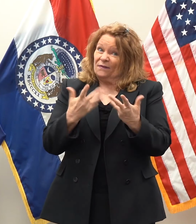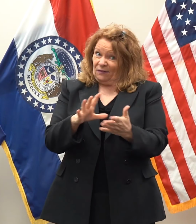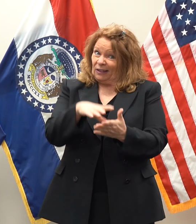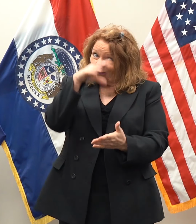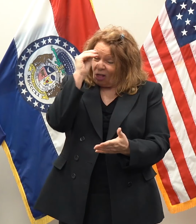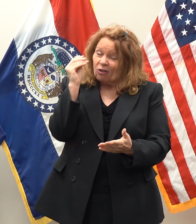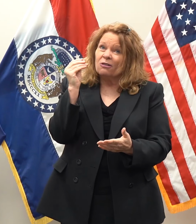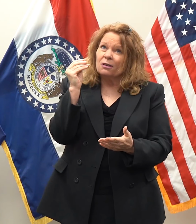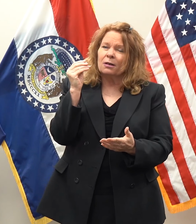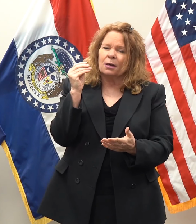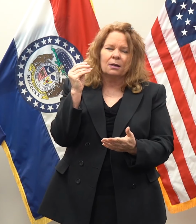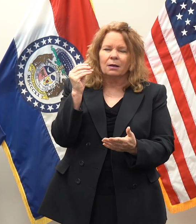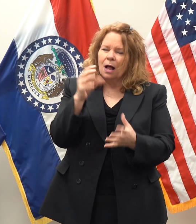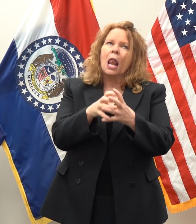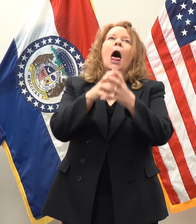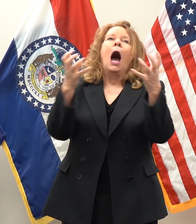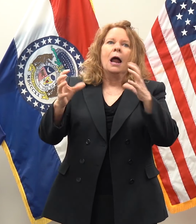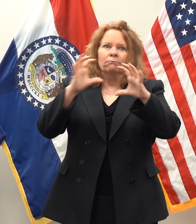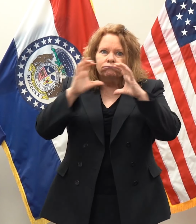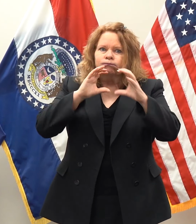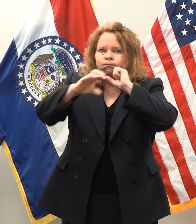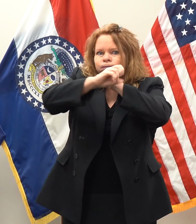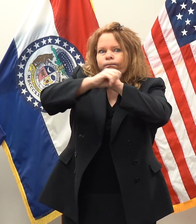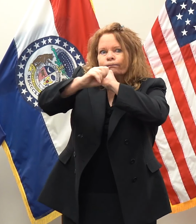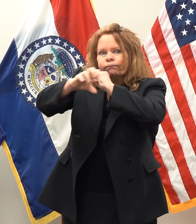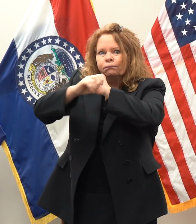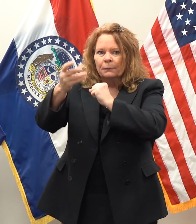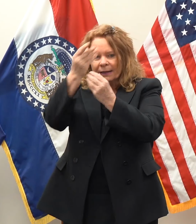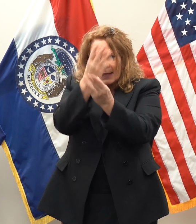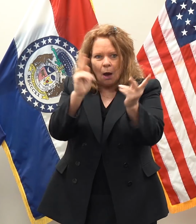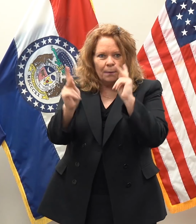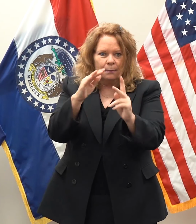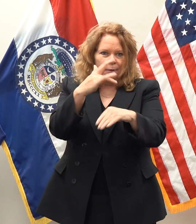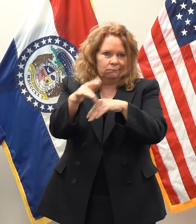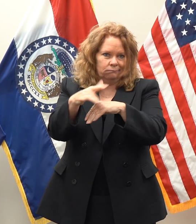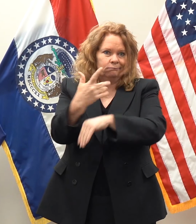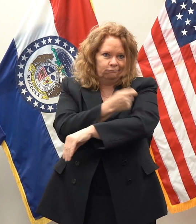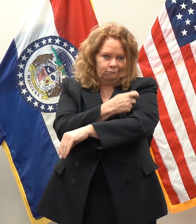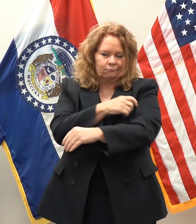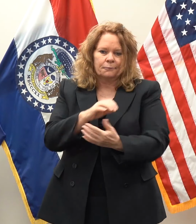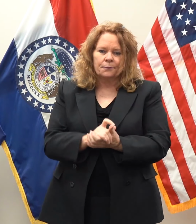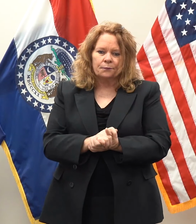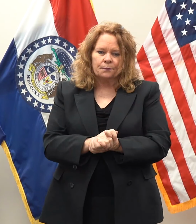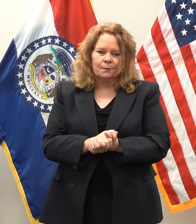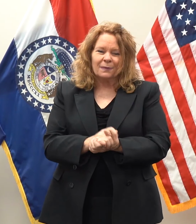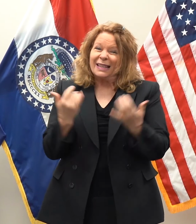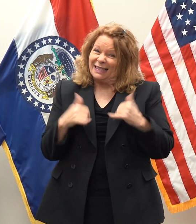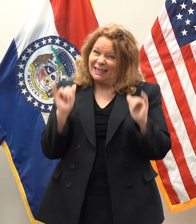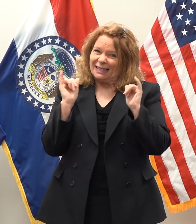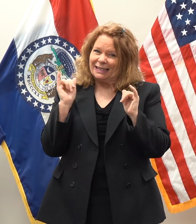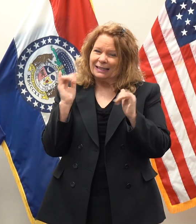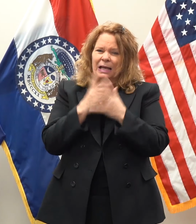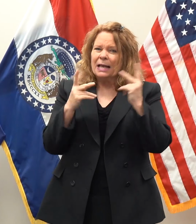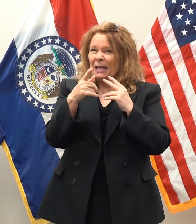takes an enormous amount of communication to get the word out that the vaccines are available. that we still have some pockets of